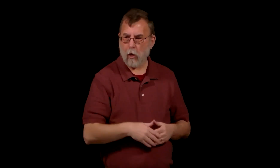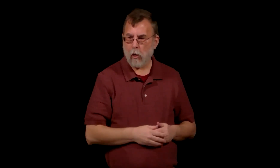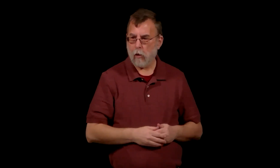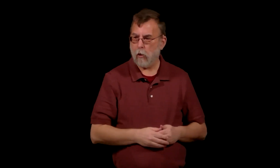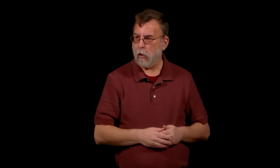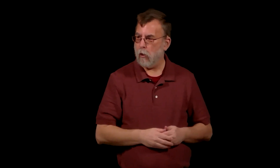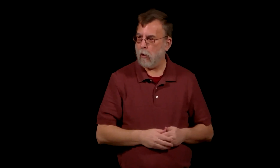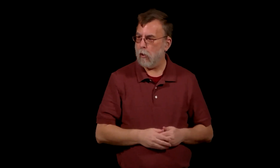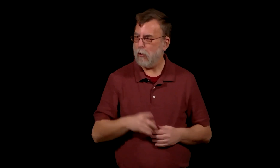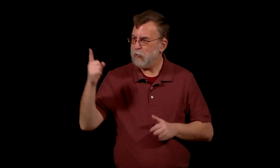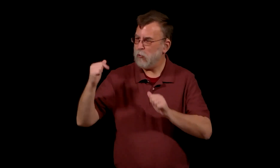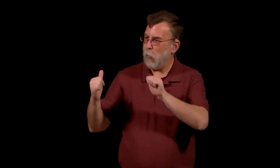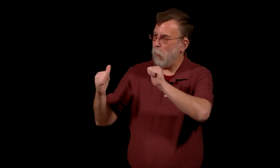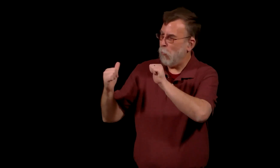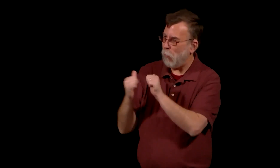earth forever.